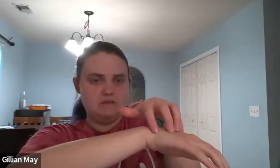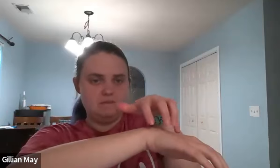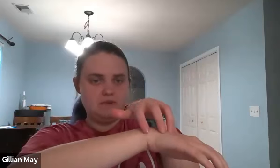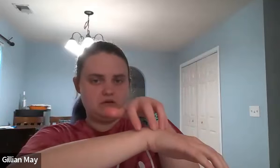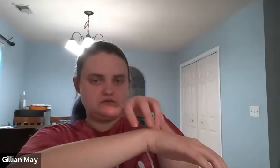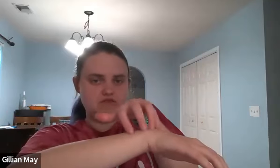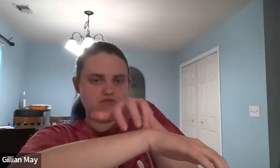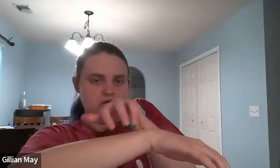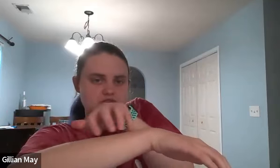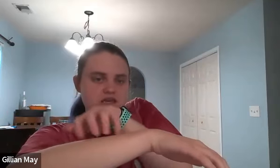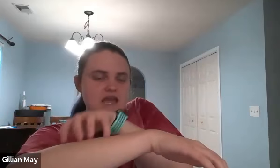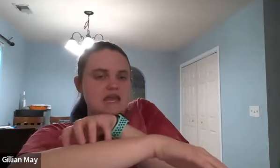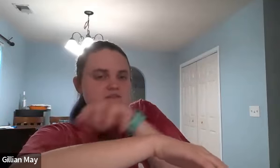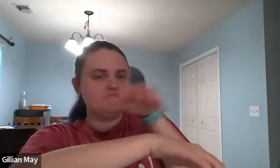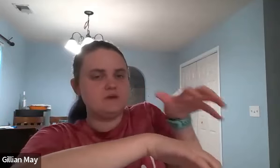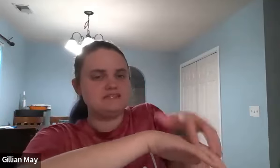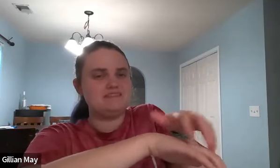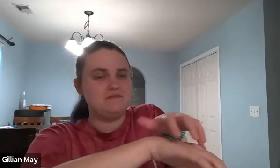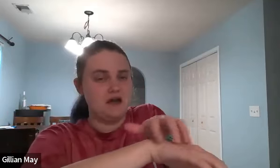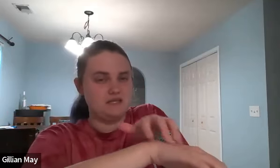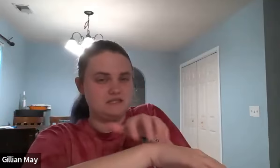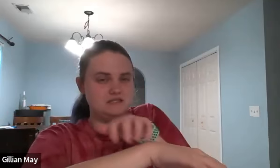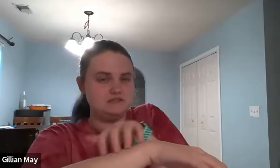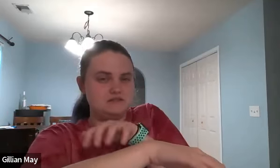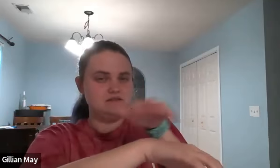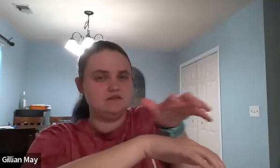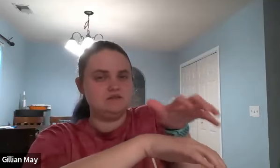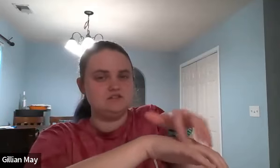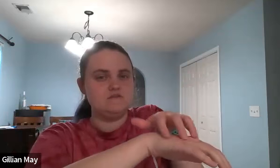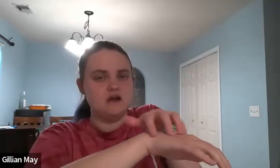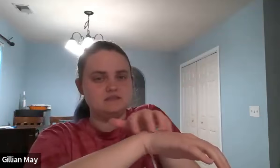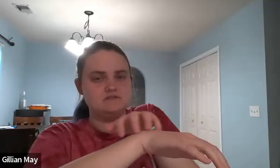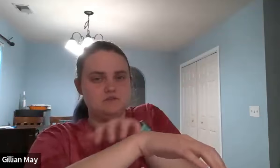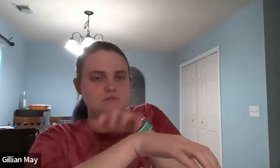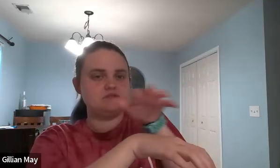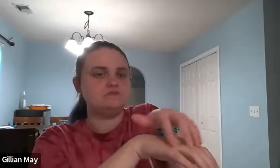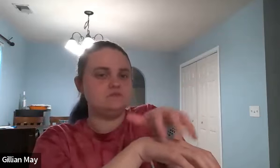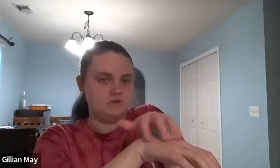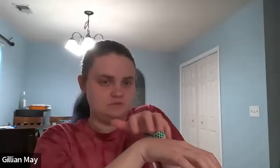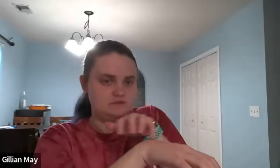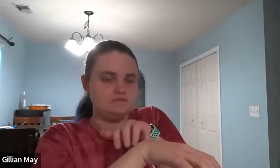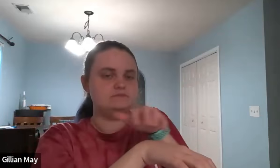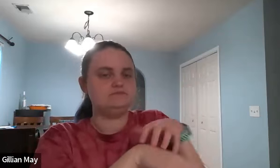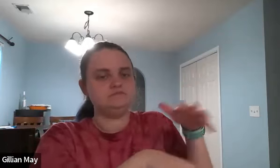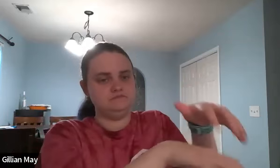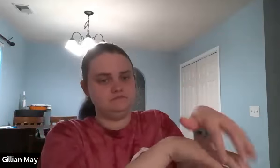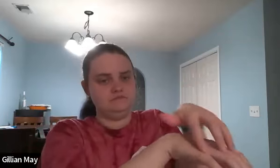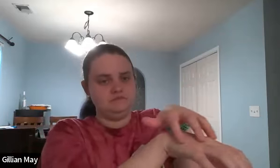and bounce. Grapes. And if you think about it, it's like the vines. So the vines of the grapes. Mm-hmm. I